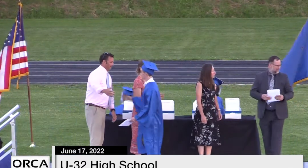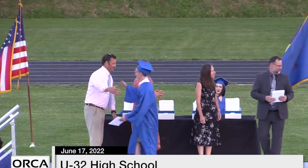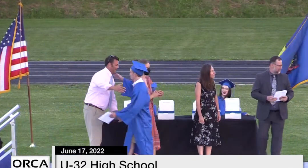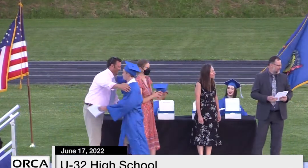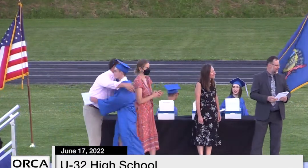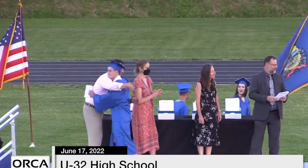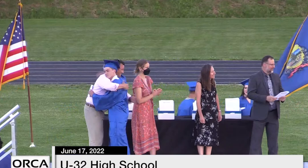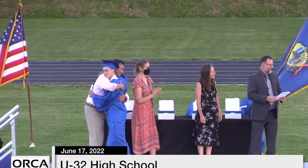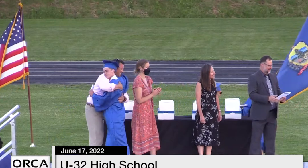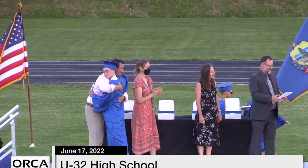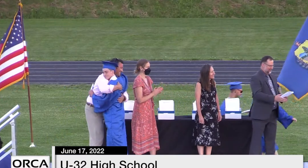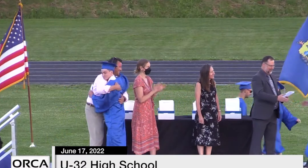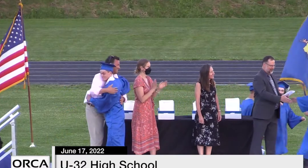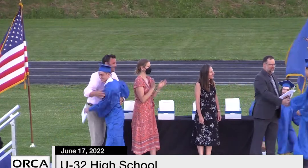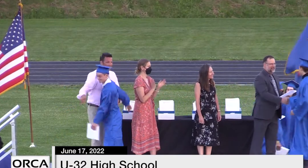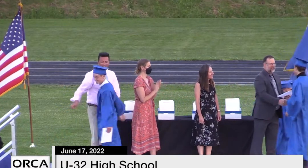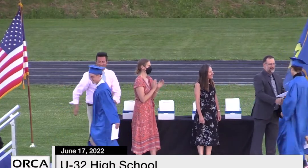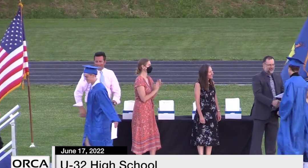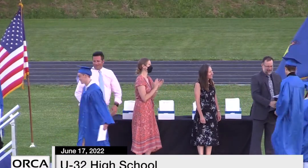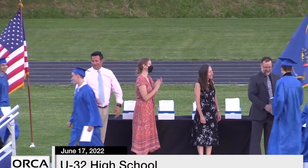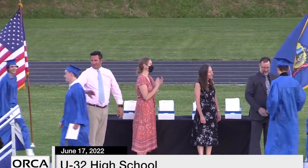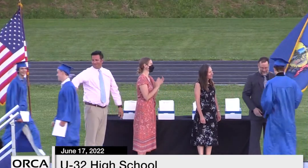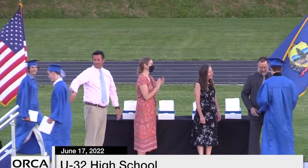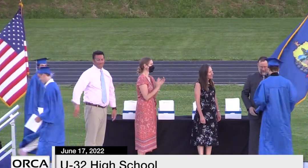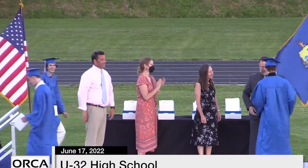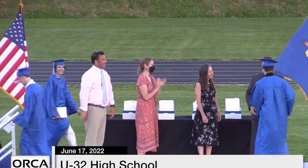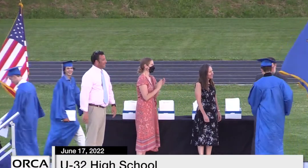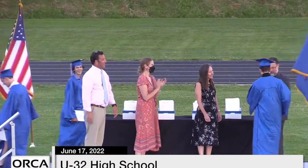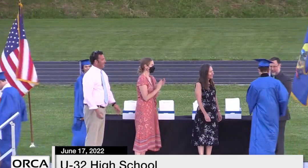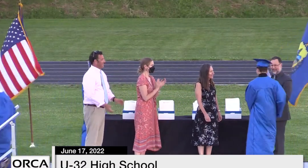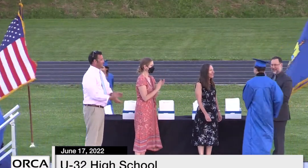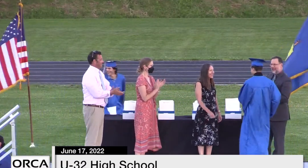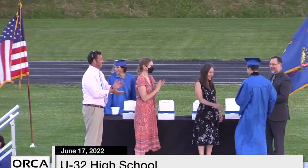Lily Ann Mahoney.